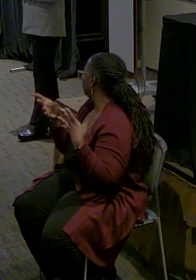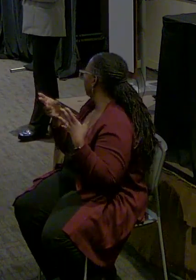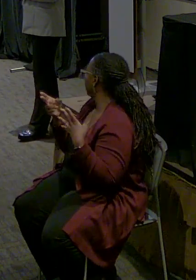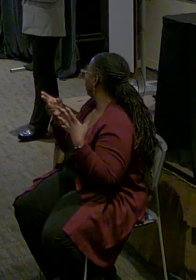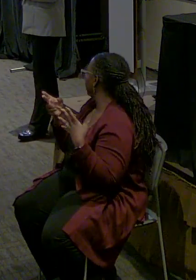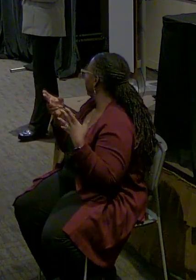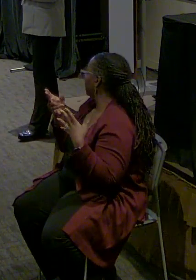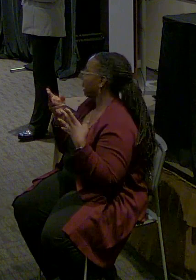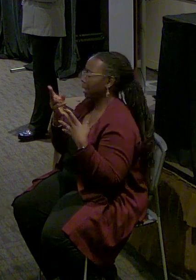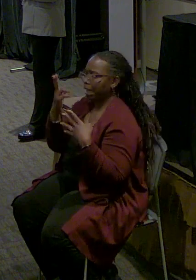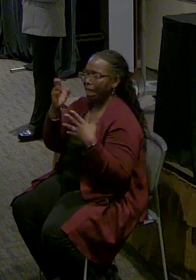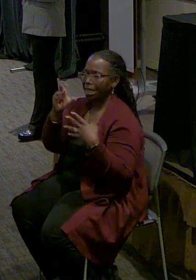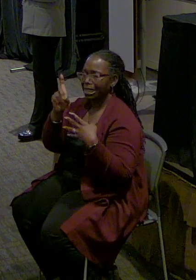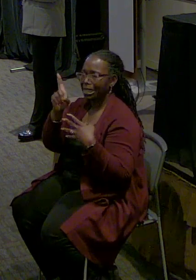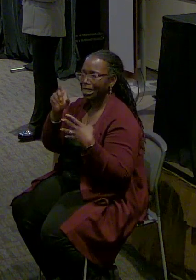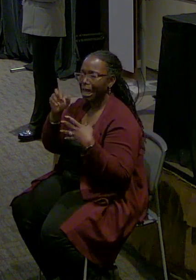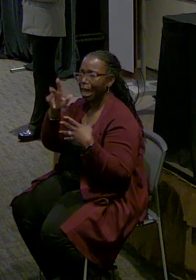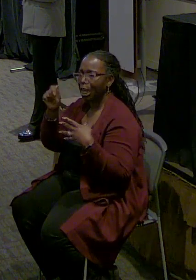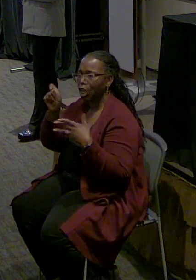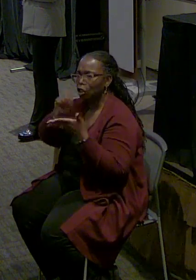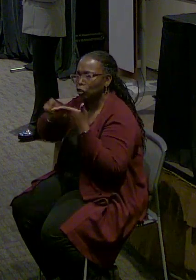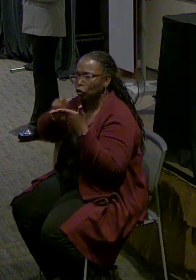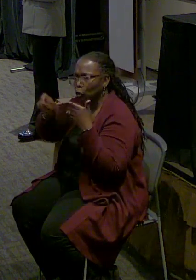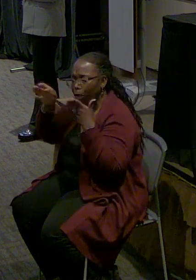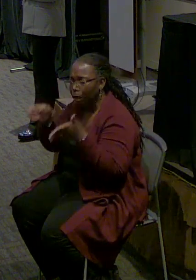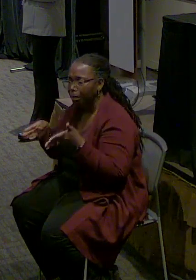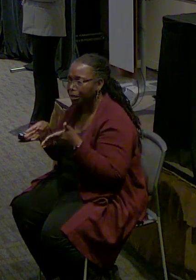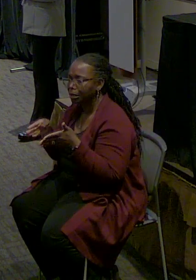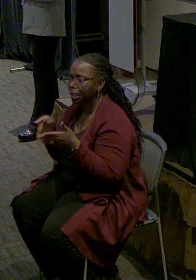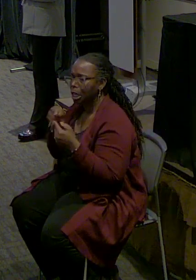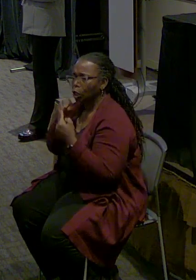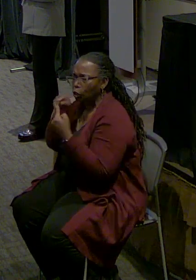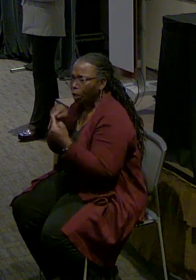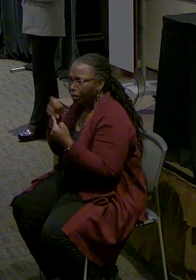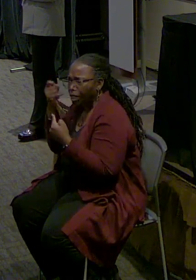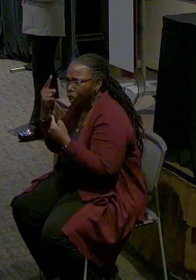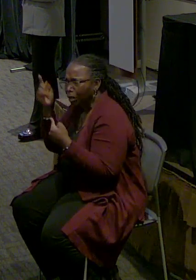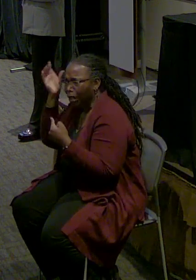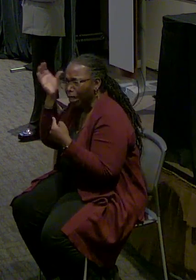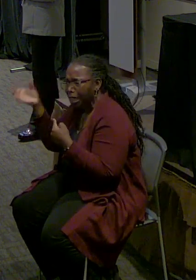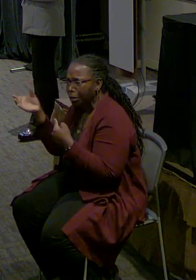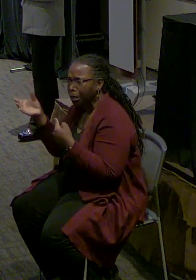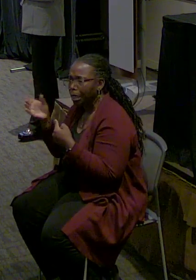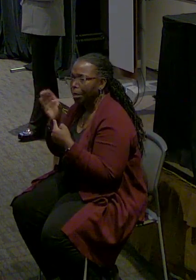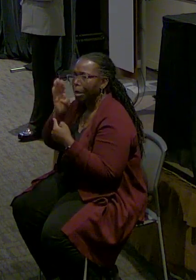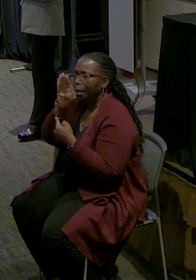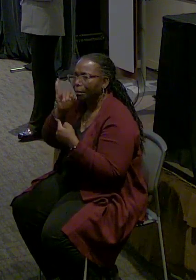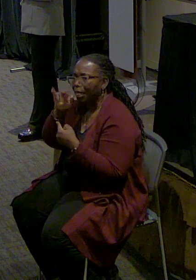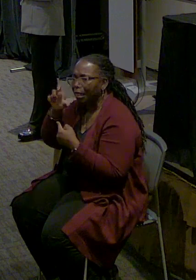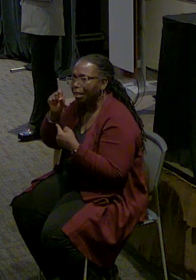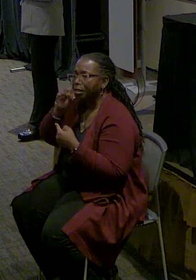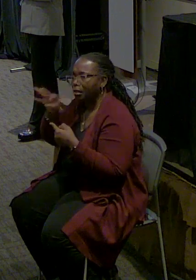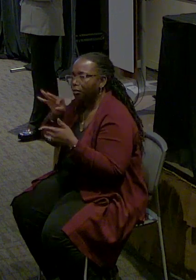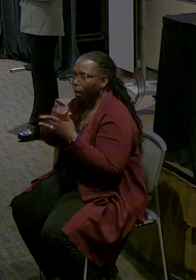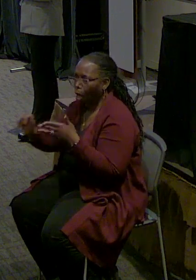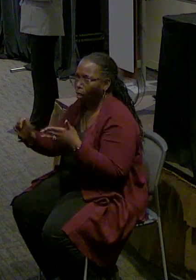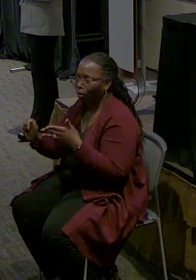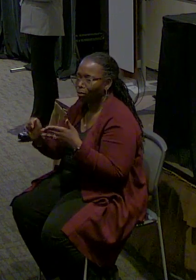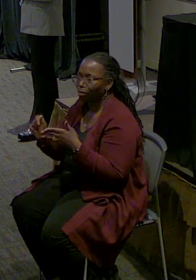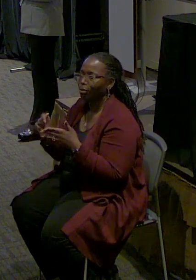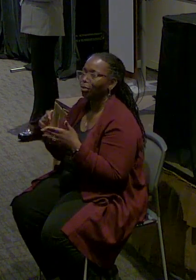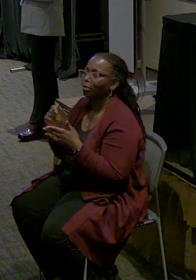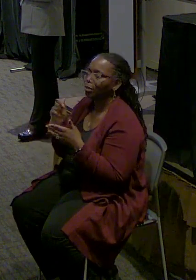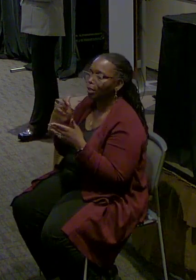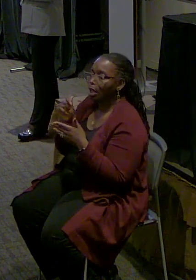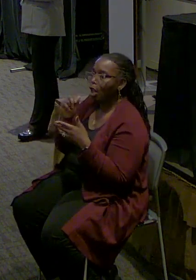He's a data journalist and struggled with understanding the concept of billions of dollars and